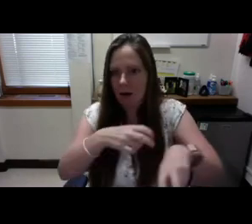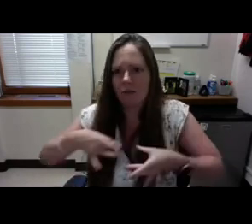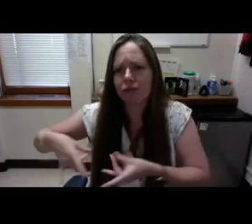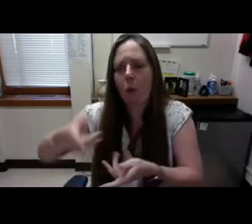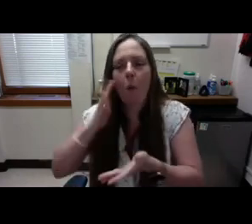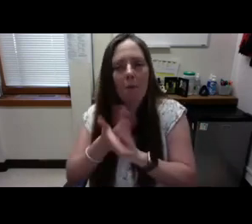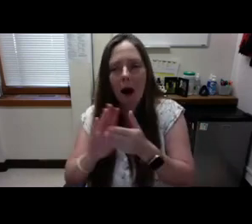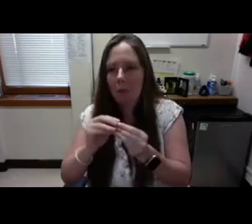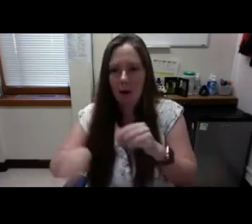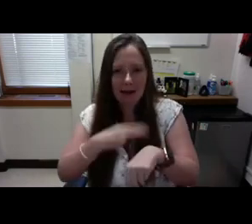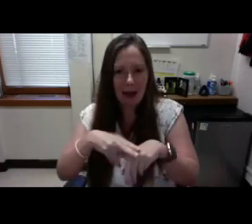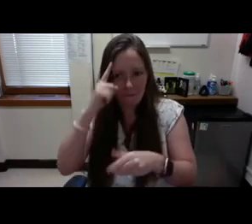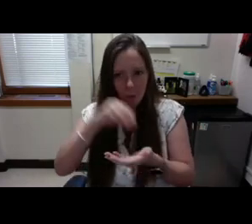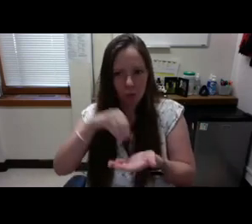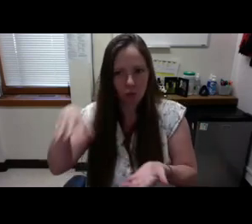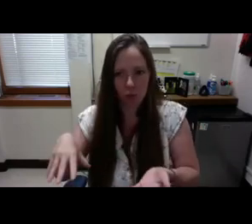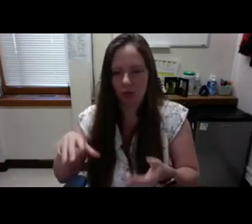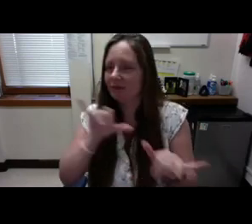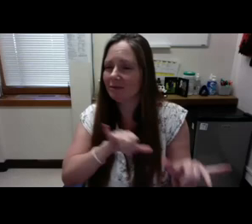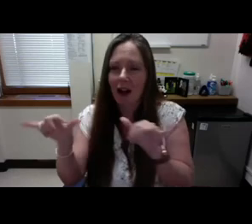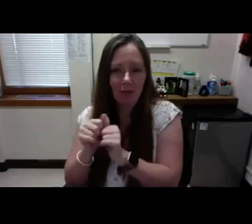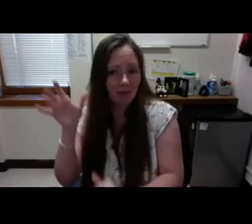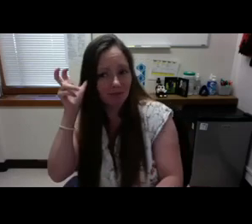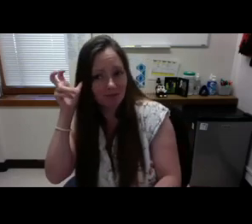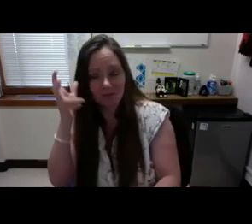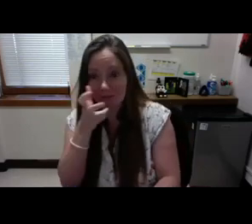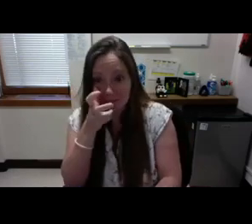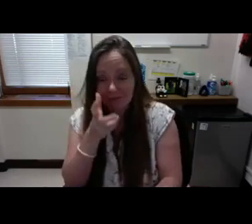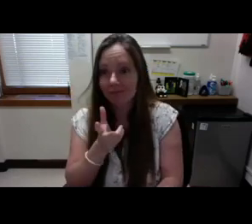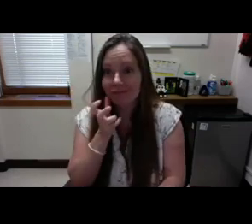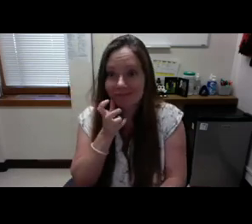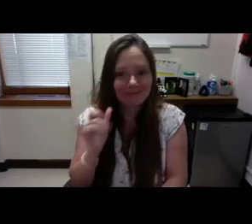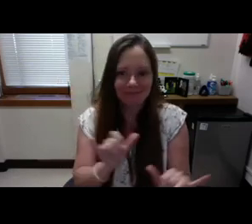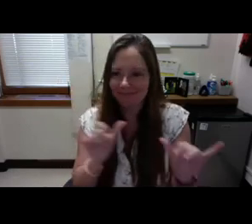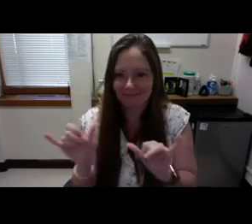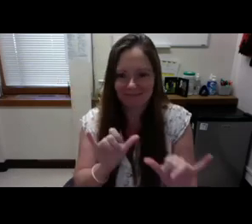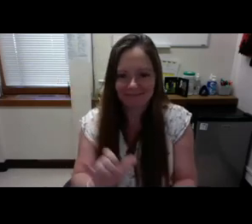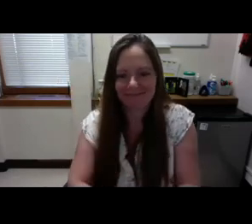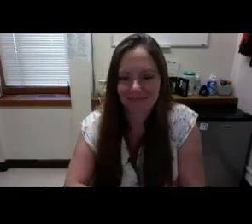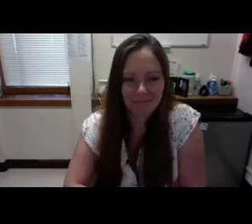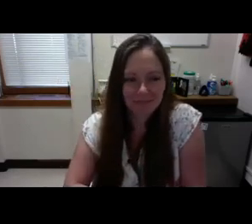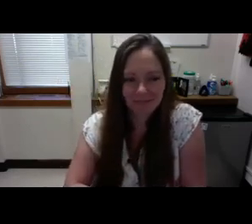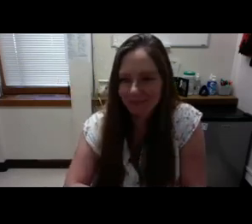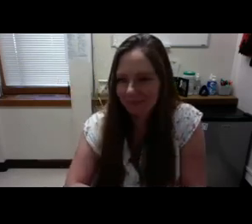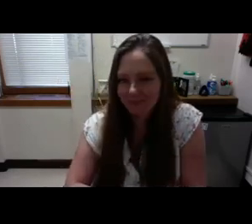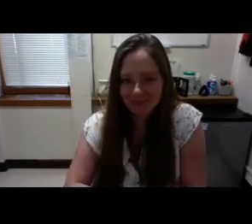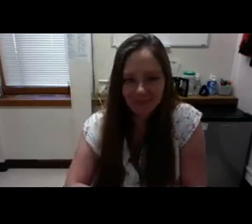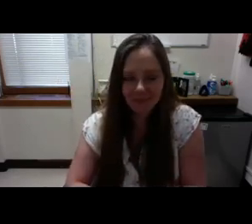And then just make those occurrences more natural with a visual